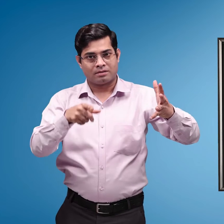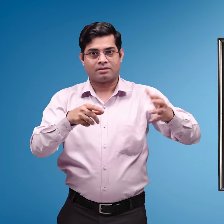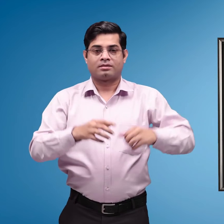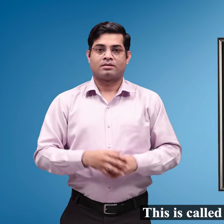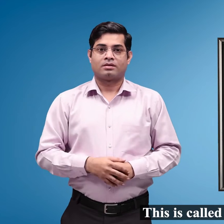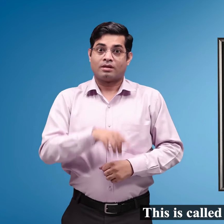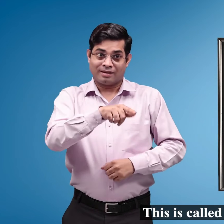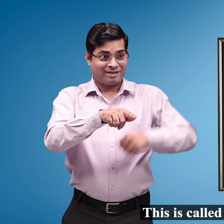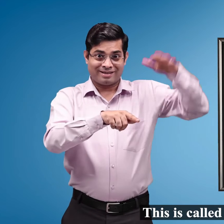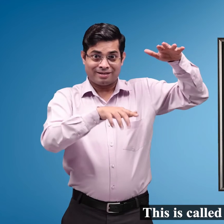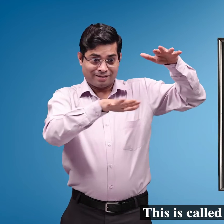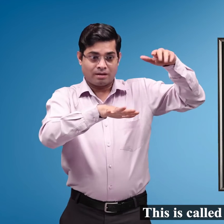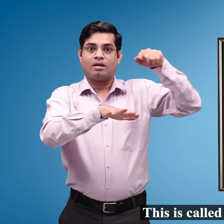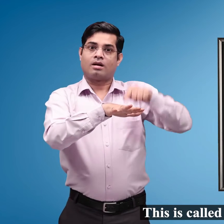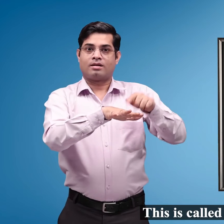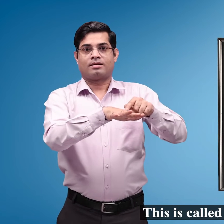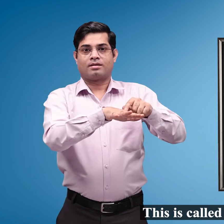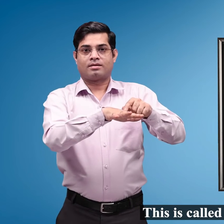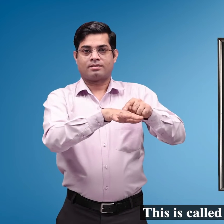This is called the Lower Town.